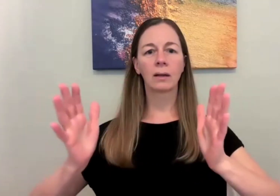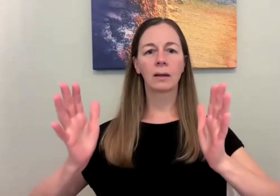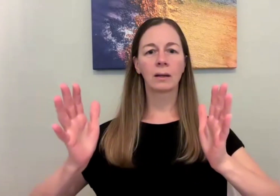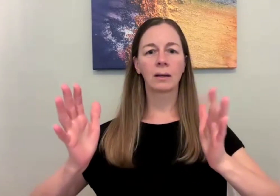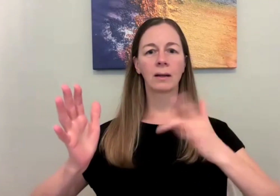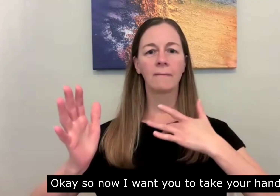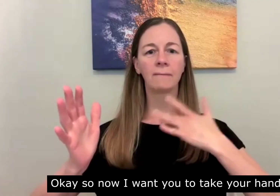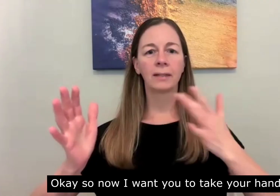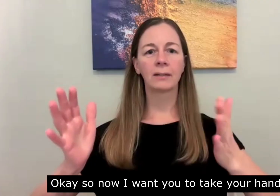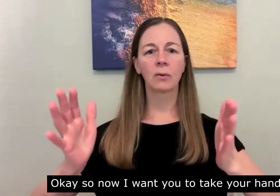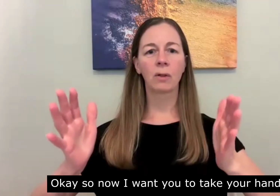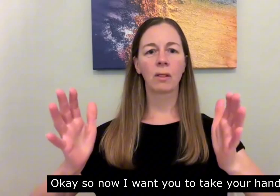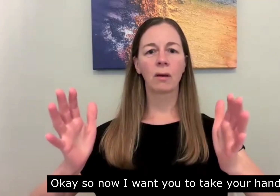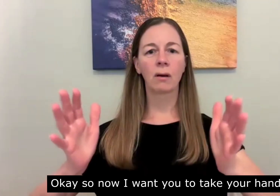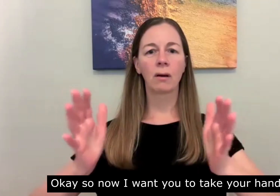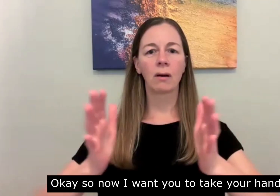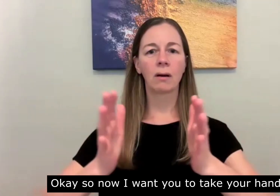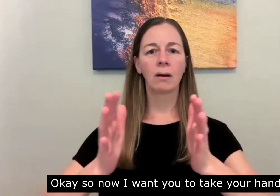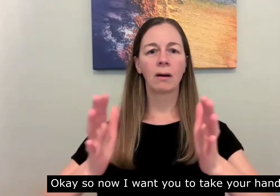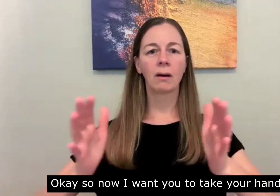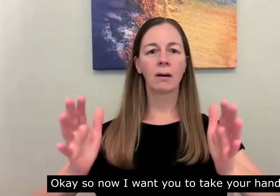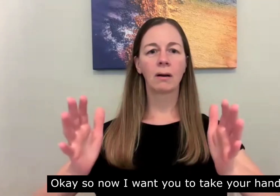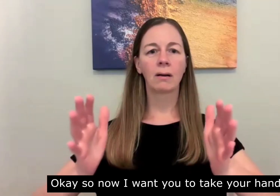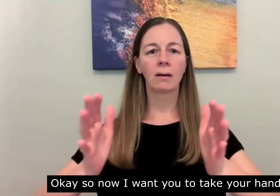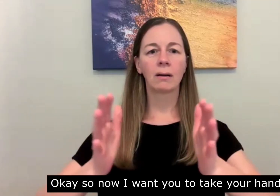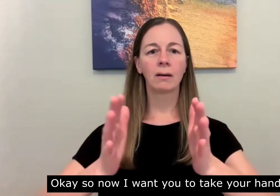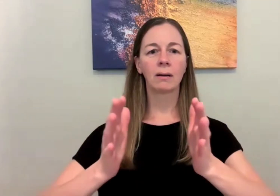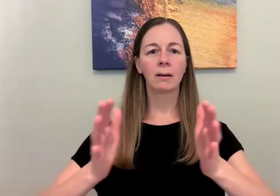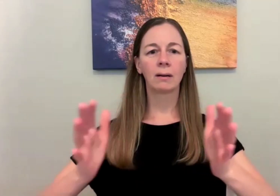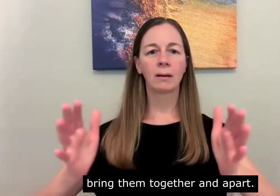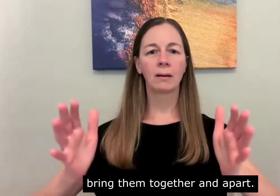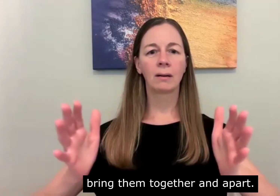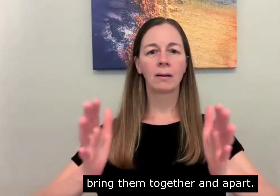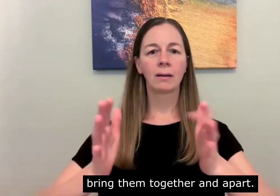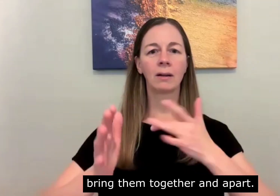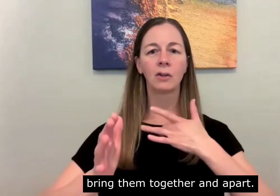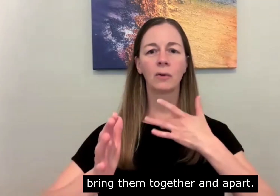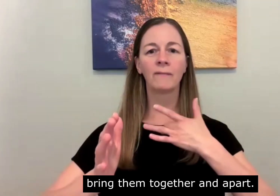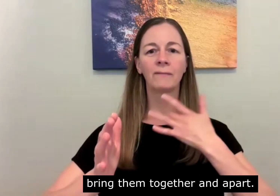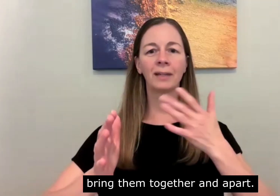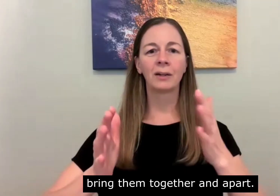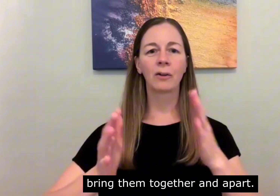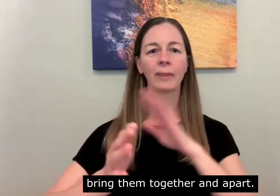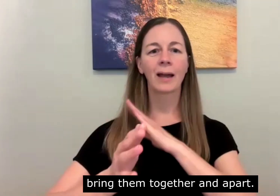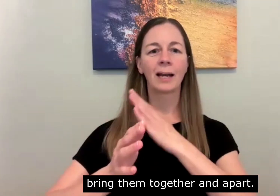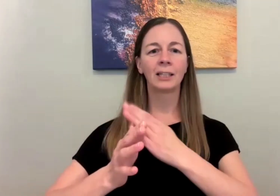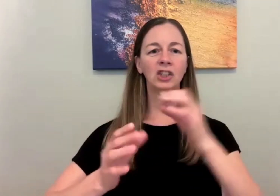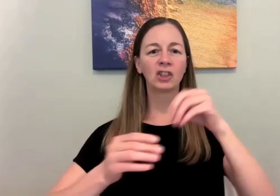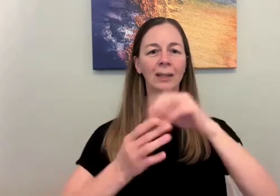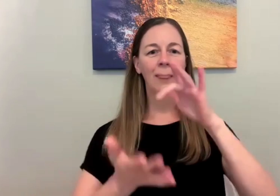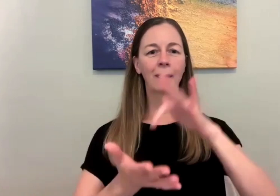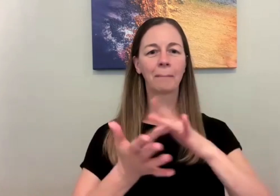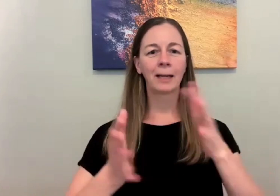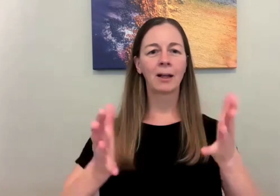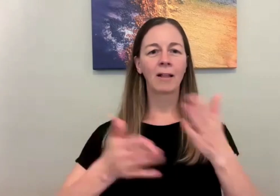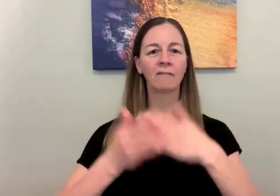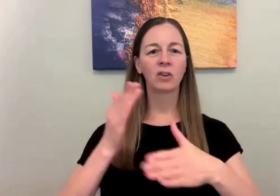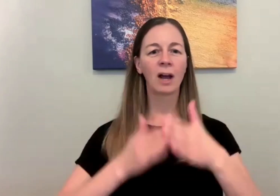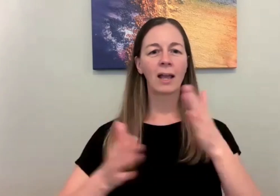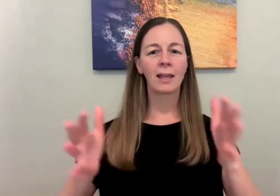Okay, so now I want you to take your hands, bring them together and apart. Do you feel that